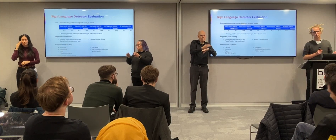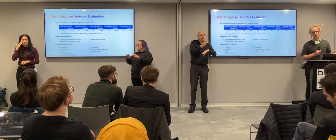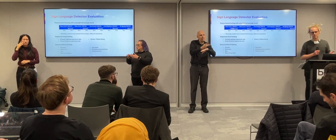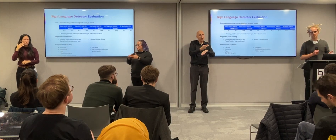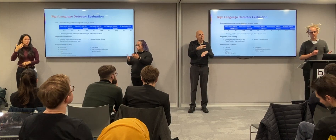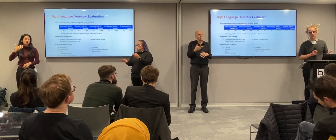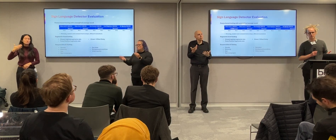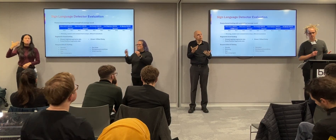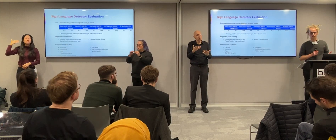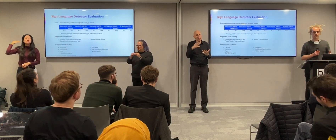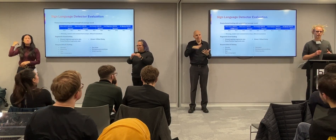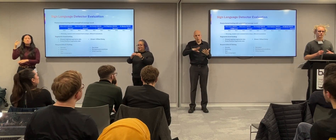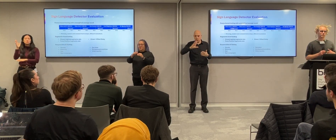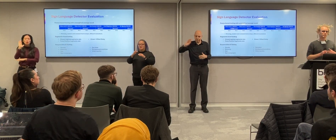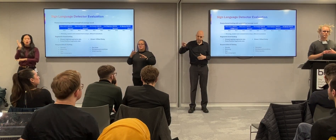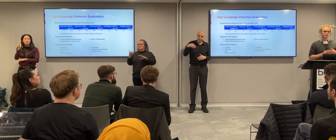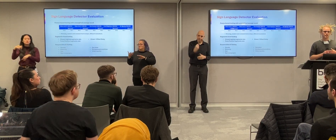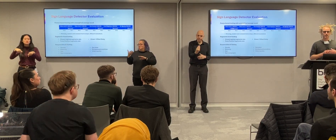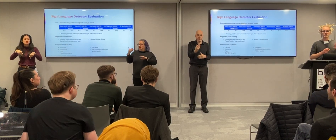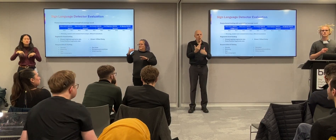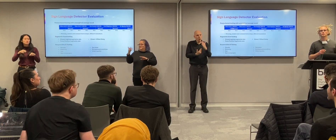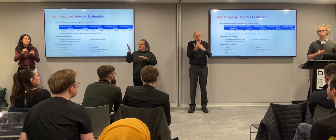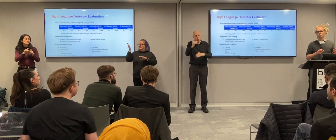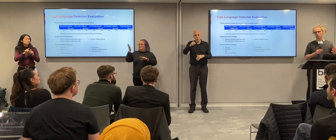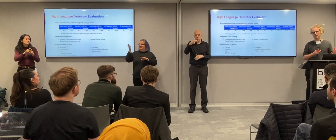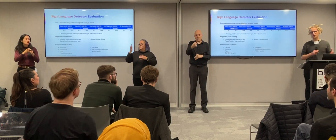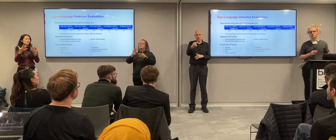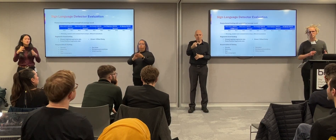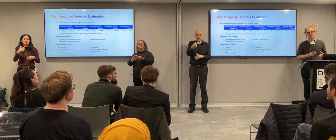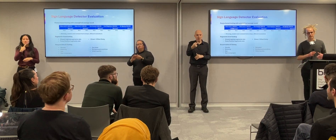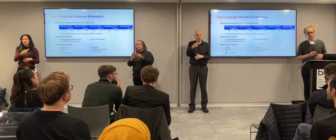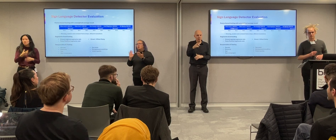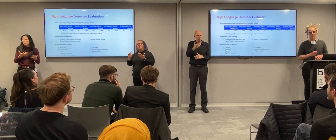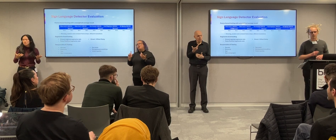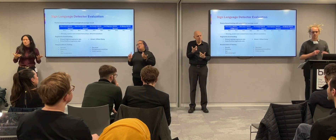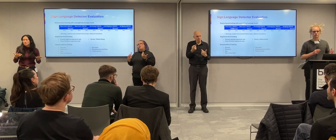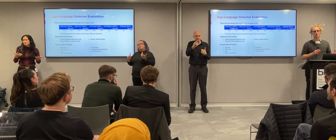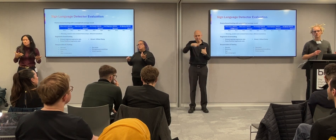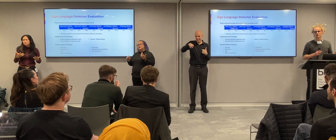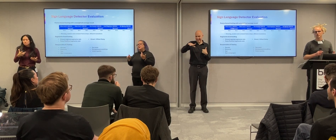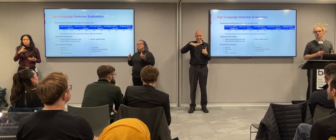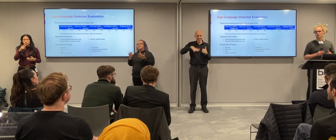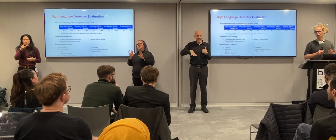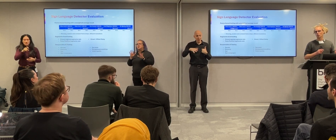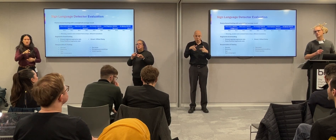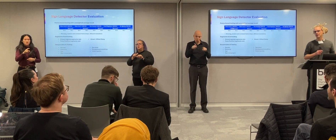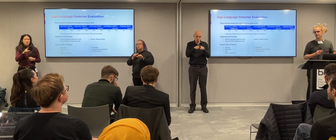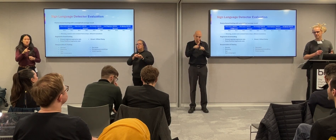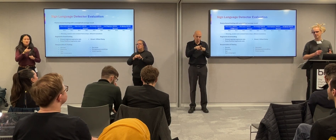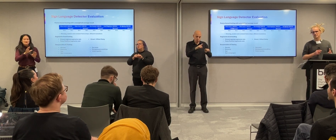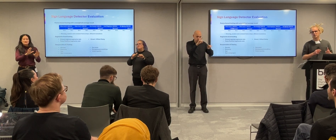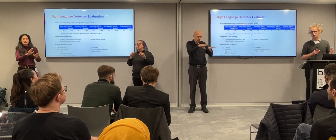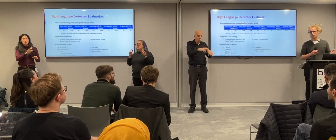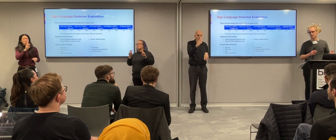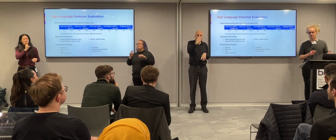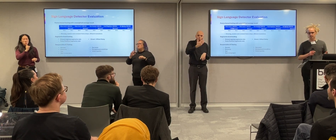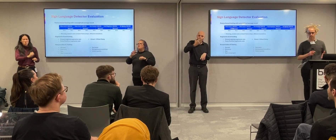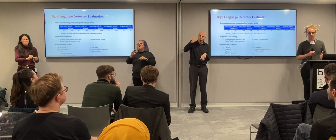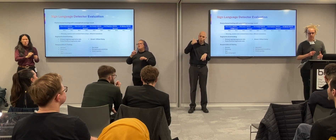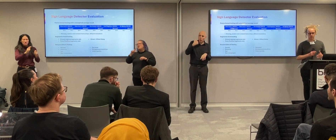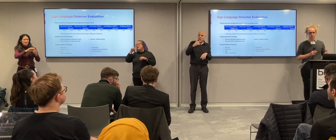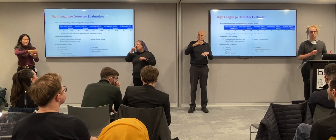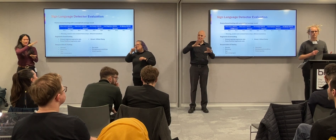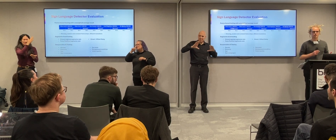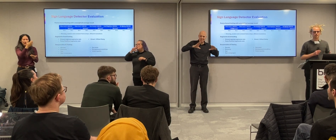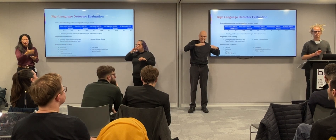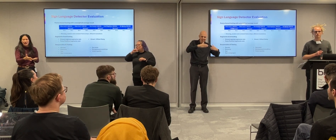earlier talks mentioned kind of like the need to move away from like artificially old data sets that are kind of